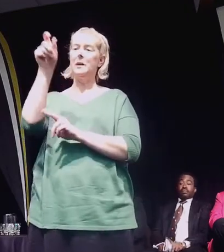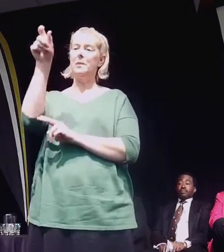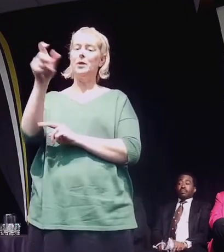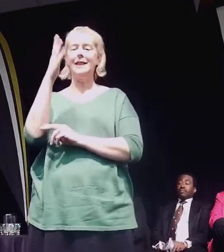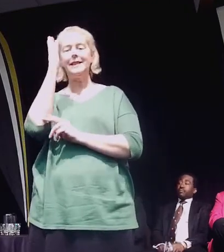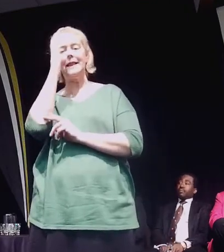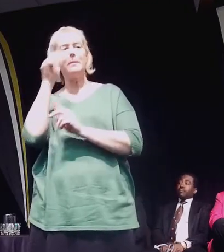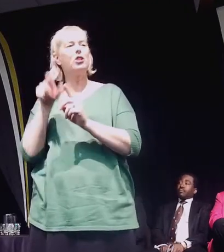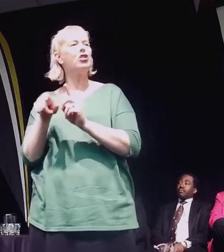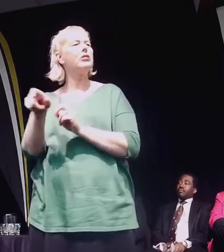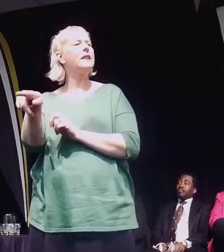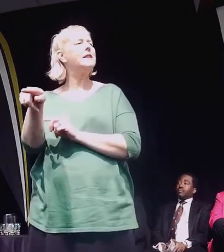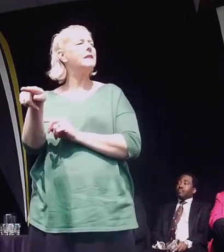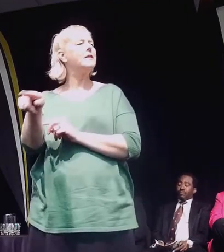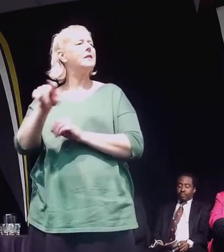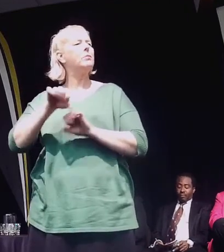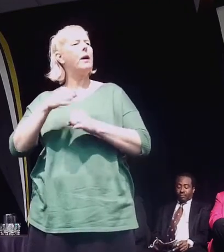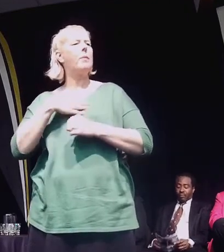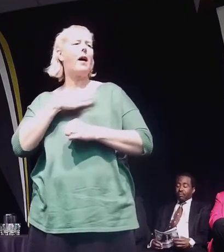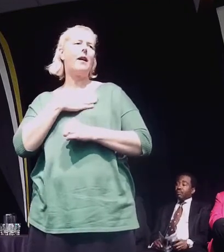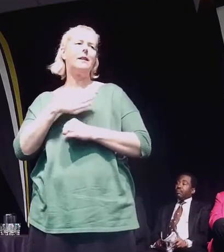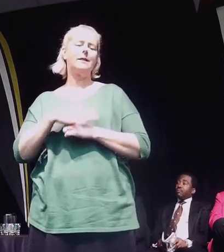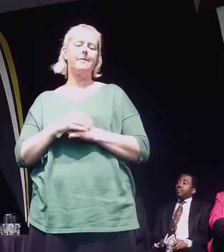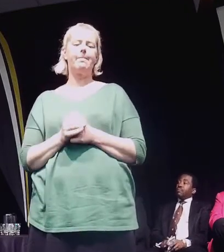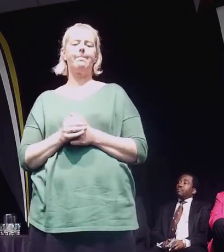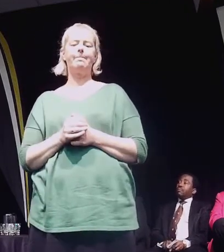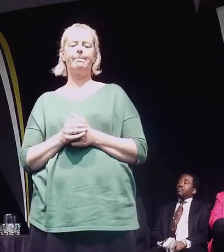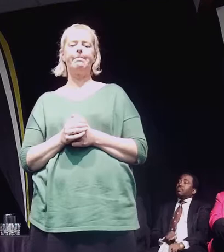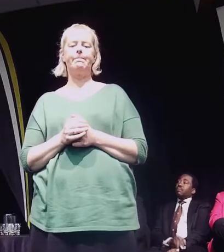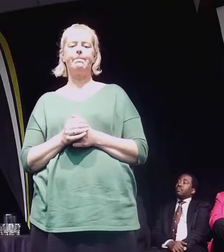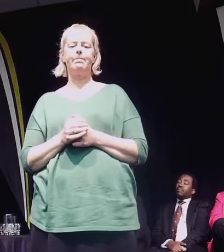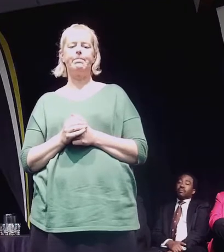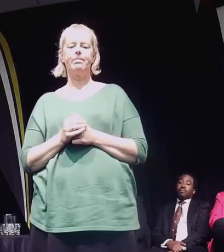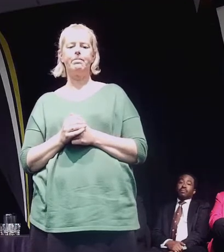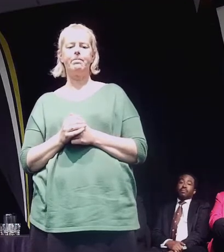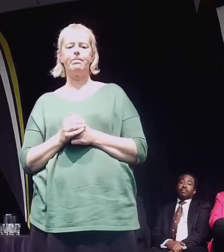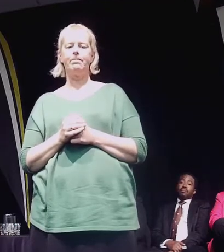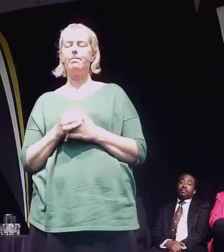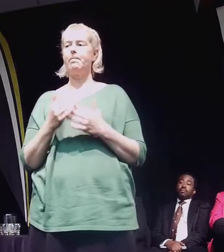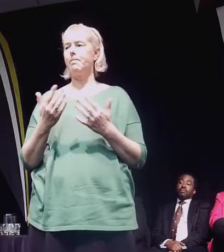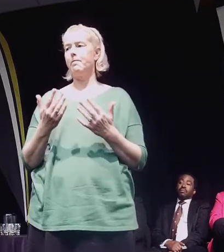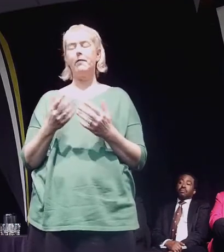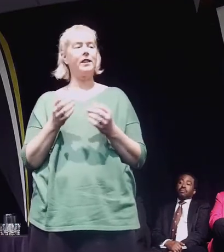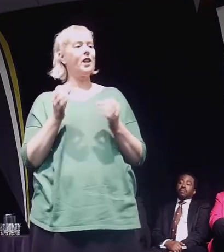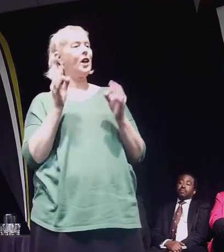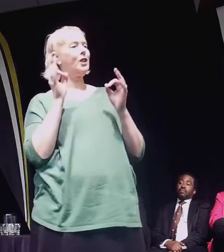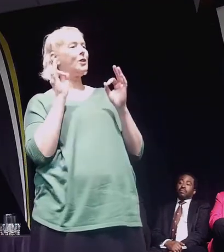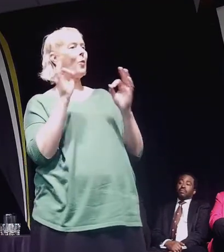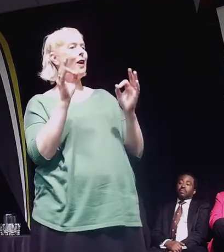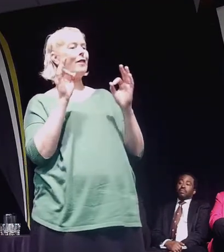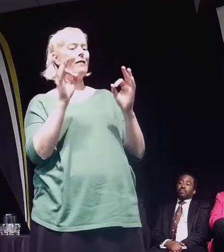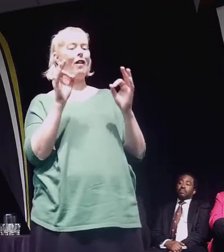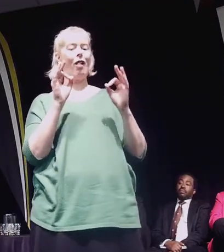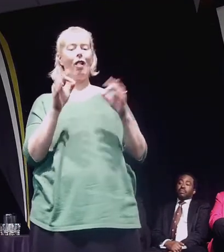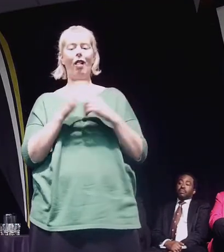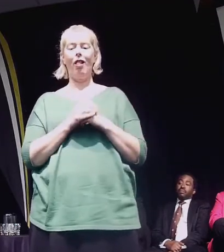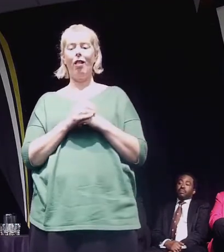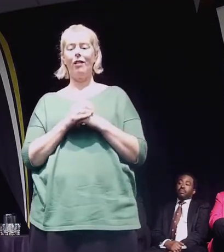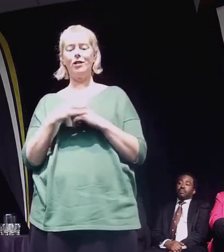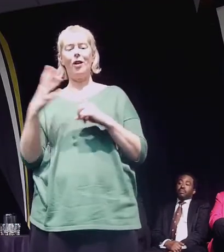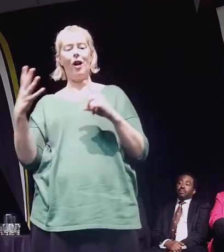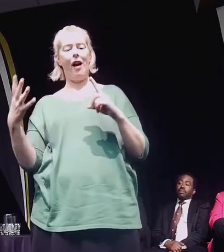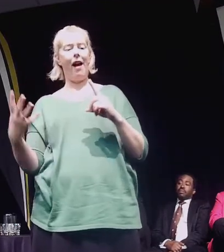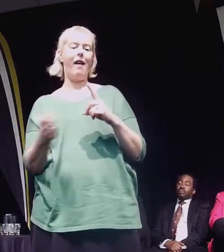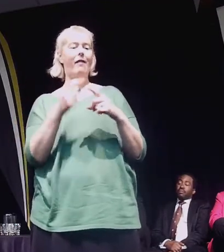street. We do have a shortage. The stocks there, it's wonderful that we can have the stock. My problem is when I looked in on the internet